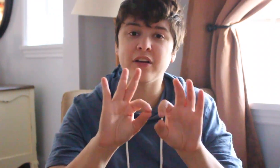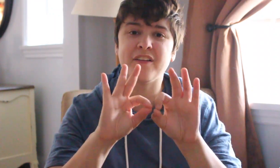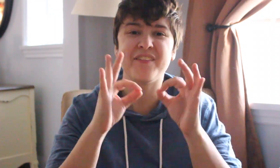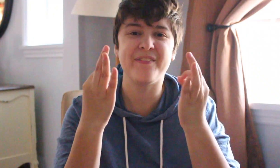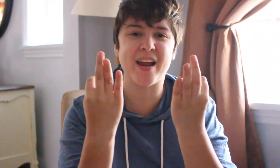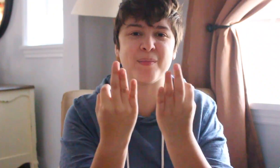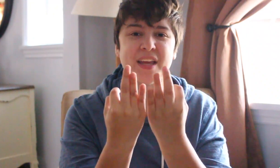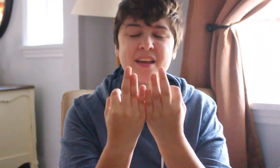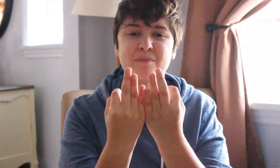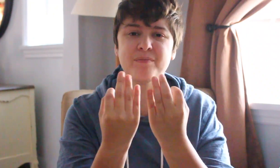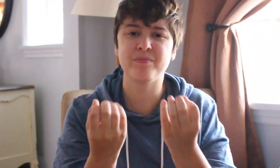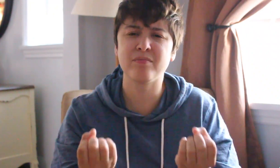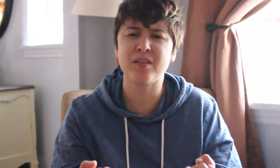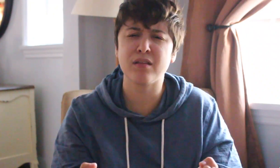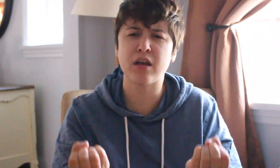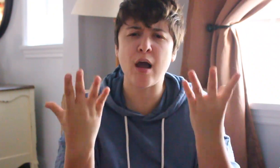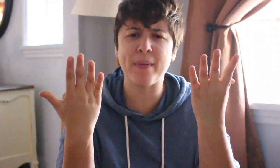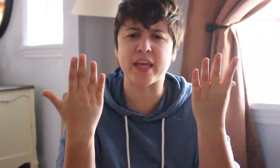Your family. How many?